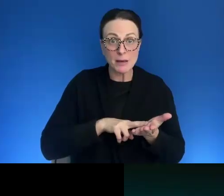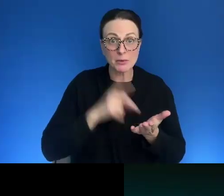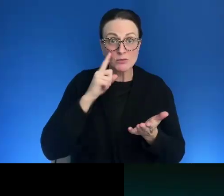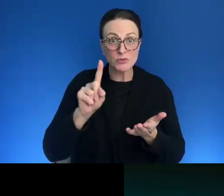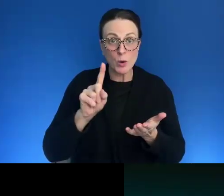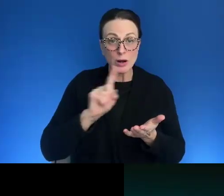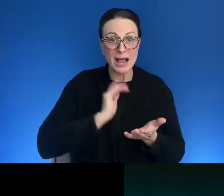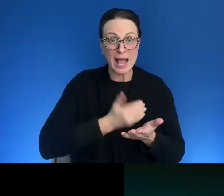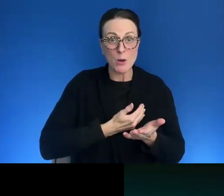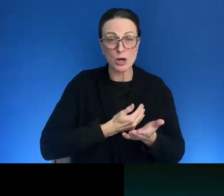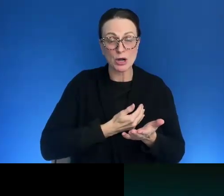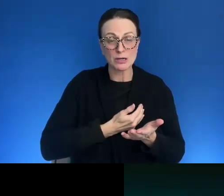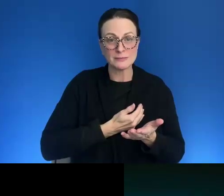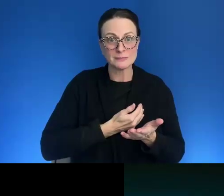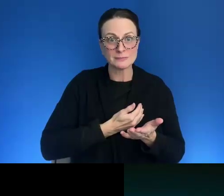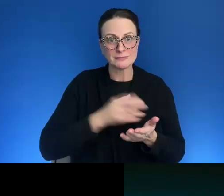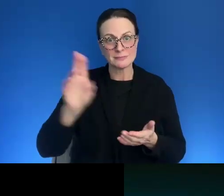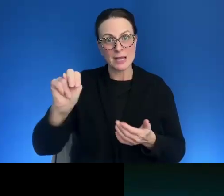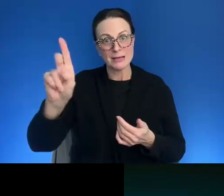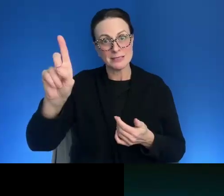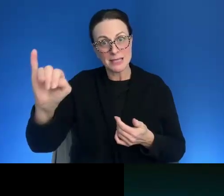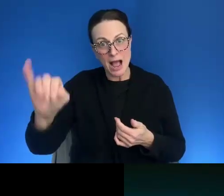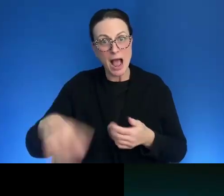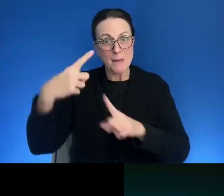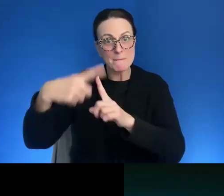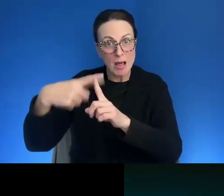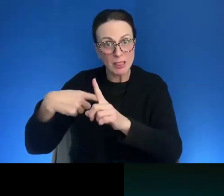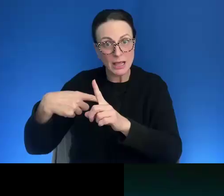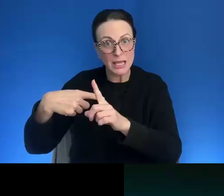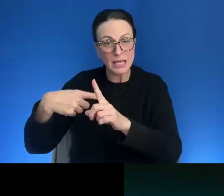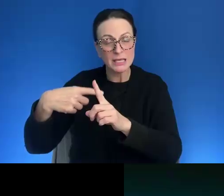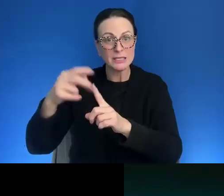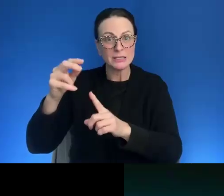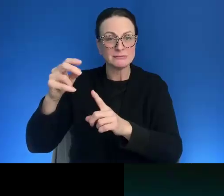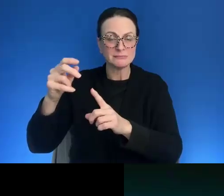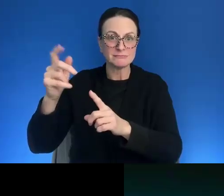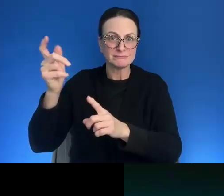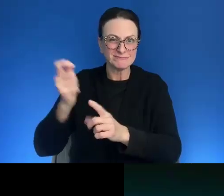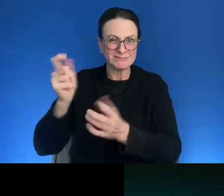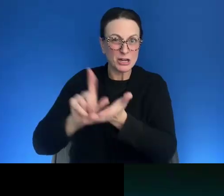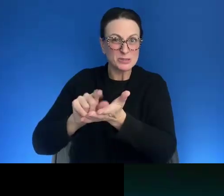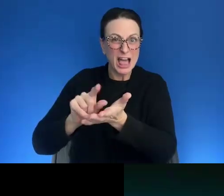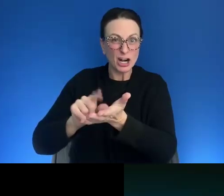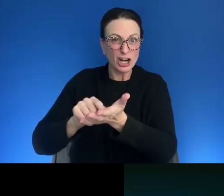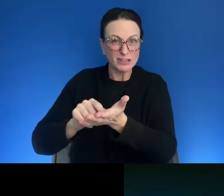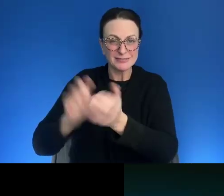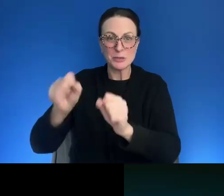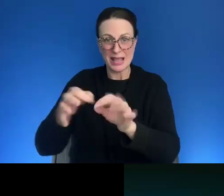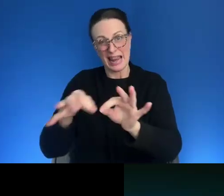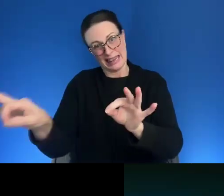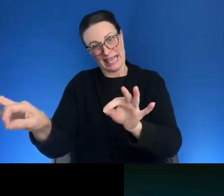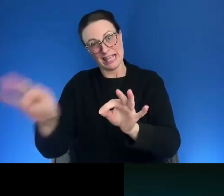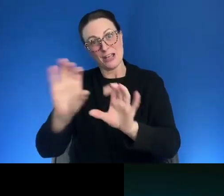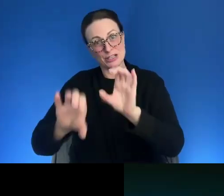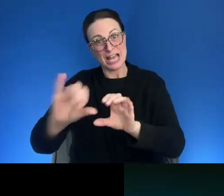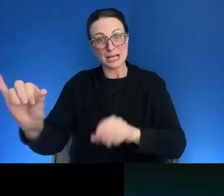for our NDI monthly newsletter, we can put that link in the chat